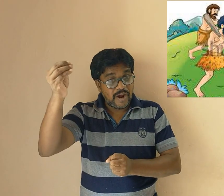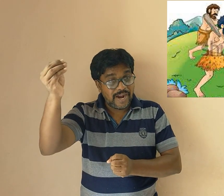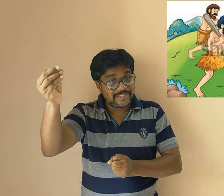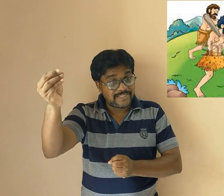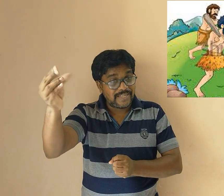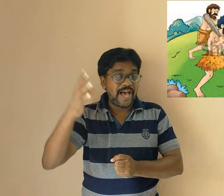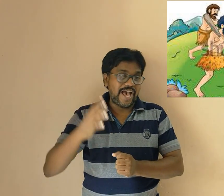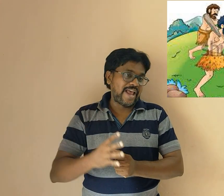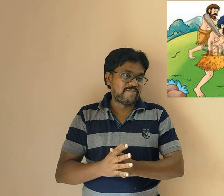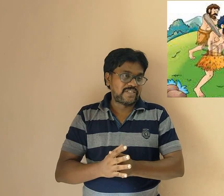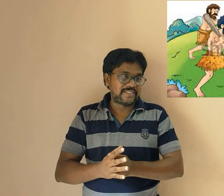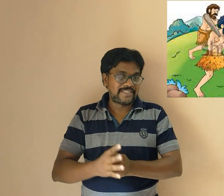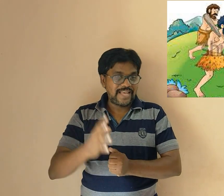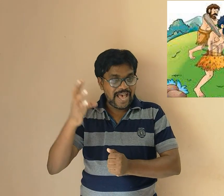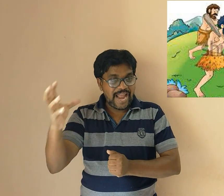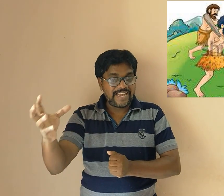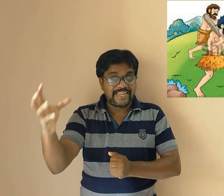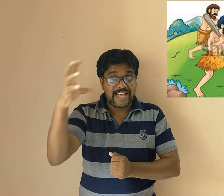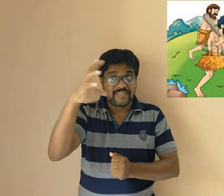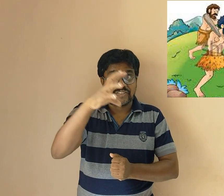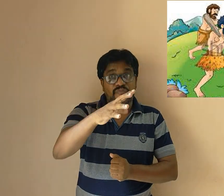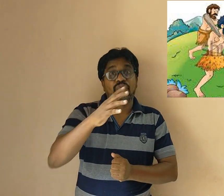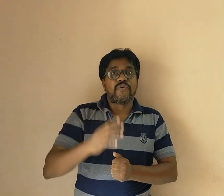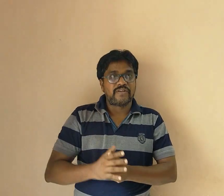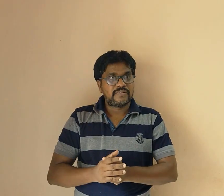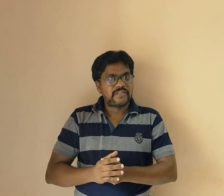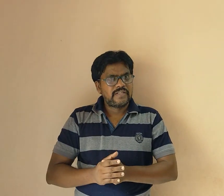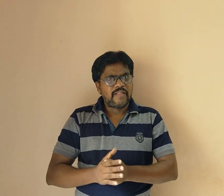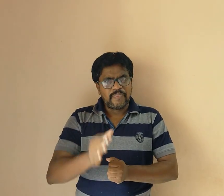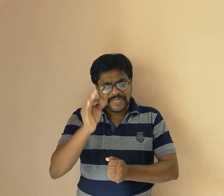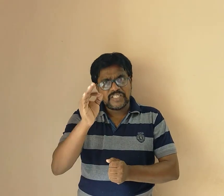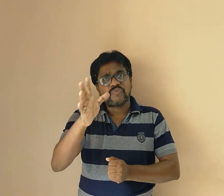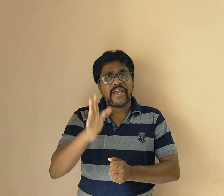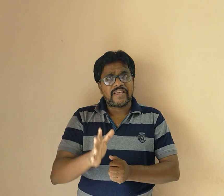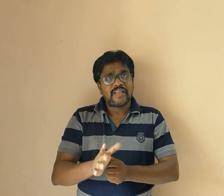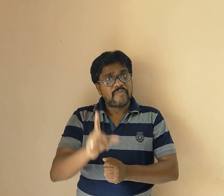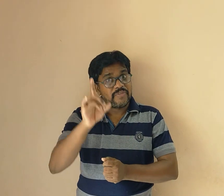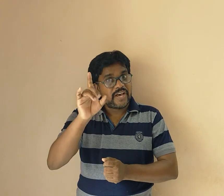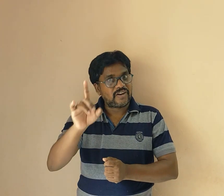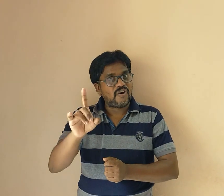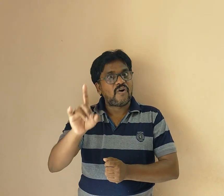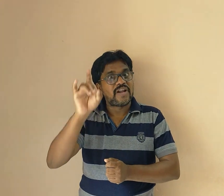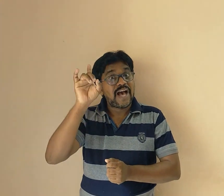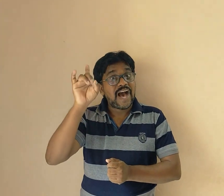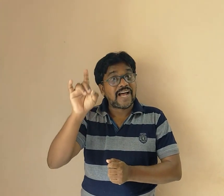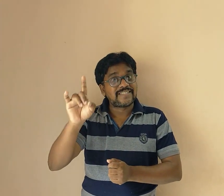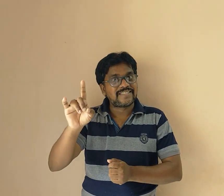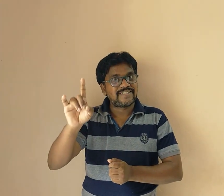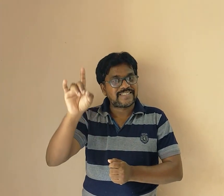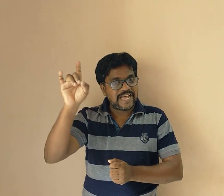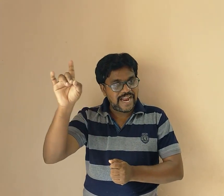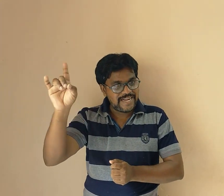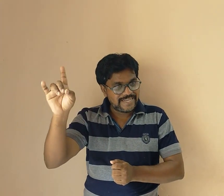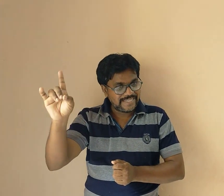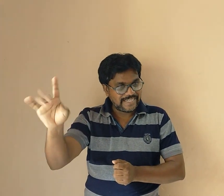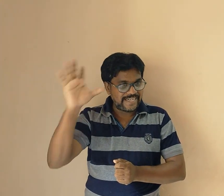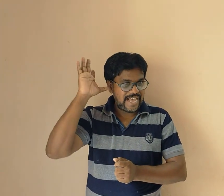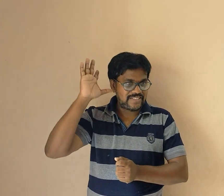hunt the animals and gather the food. That is why they are called hunters and